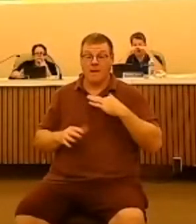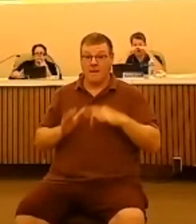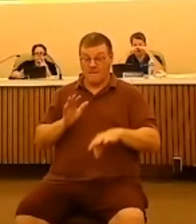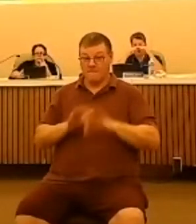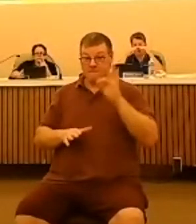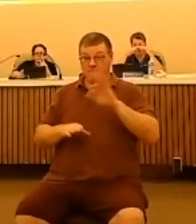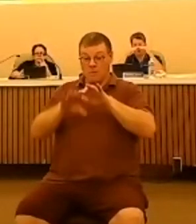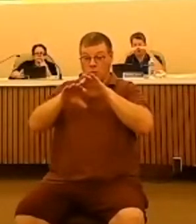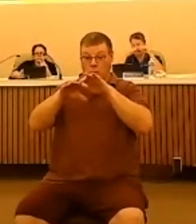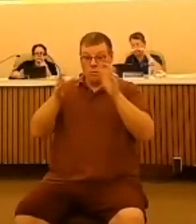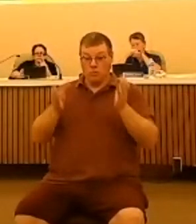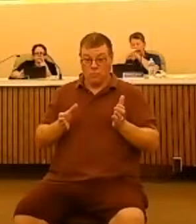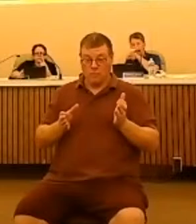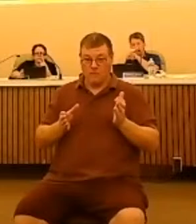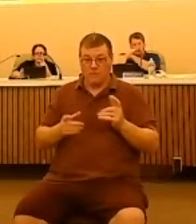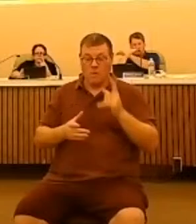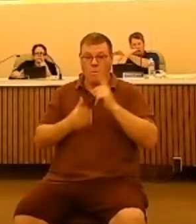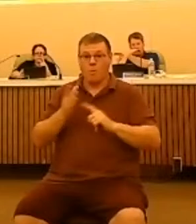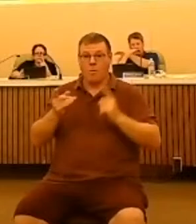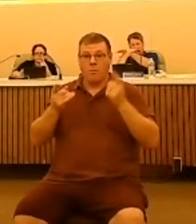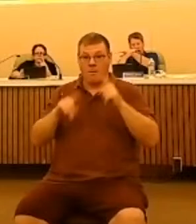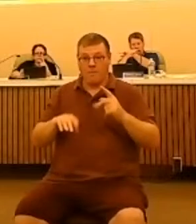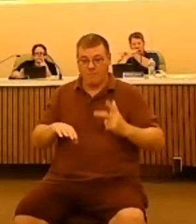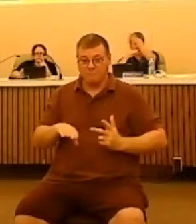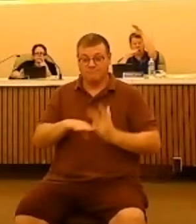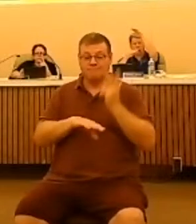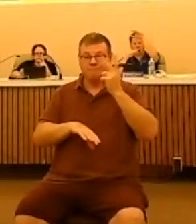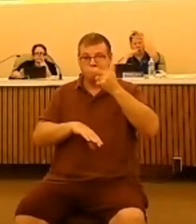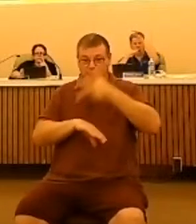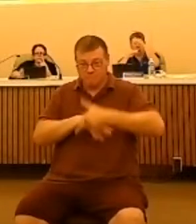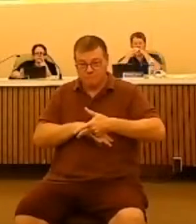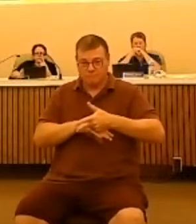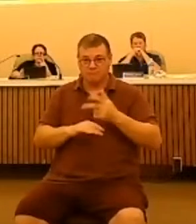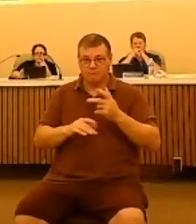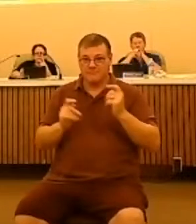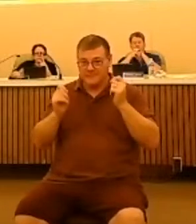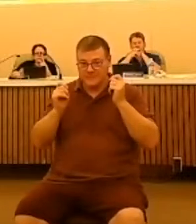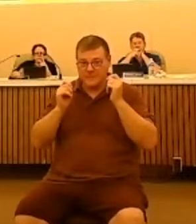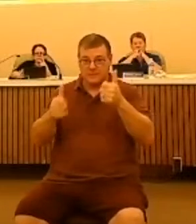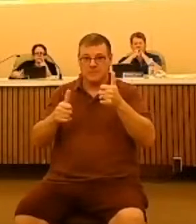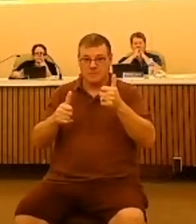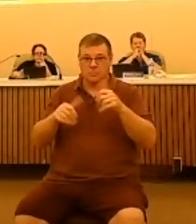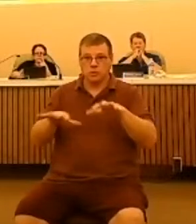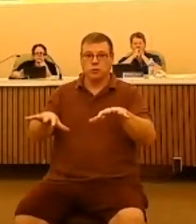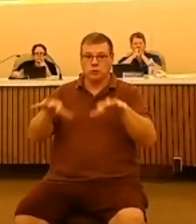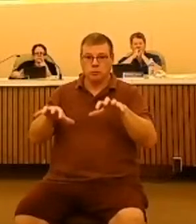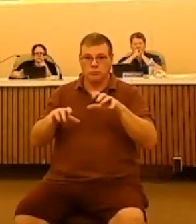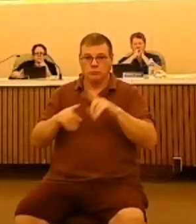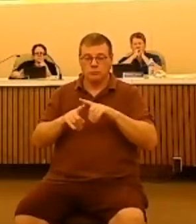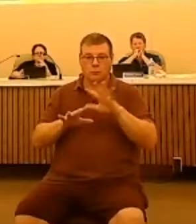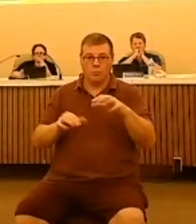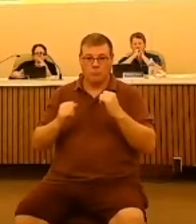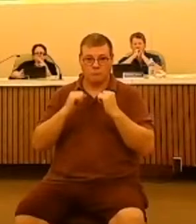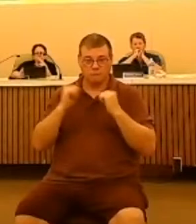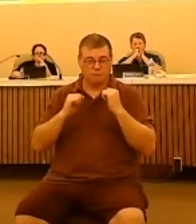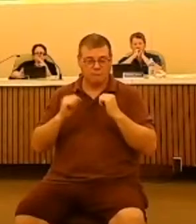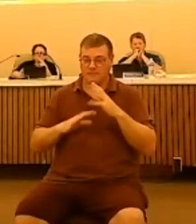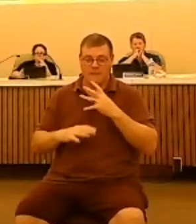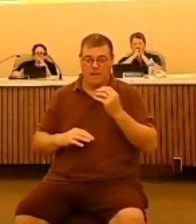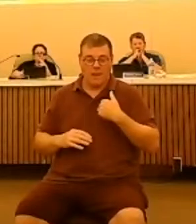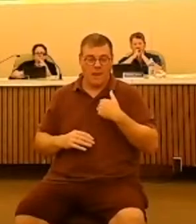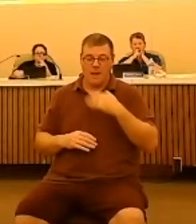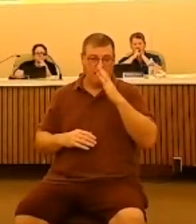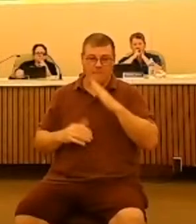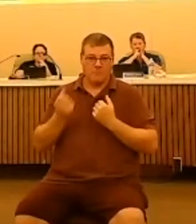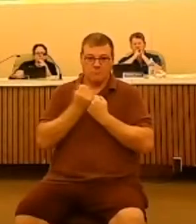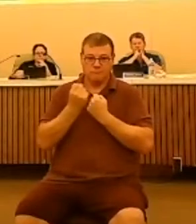ones that are curved, what happens is it just seems like a sudden jolt to your suspension. I've never been a